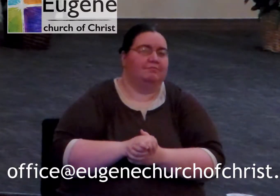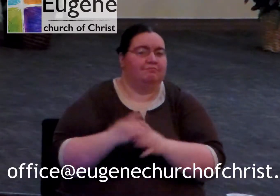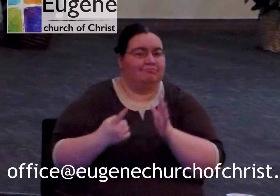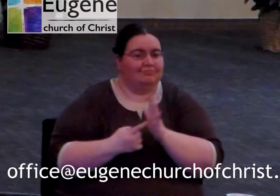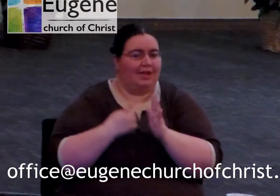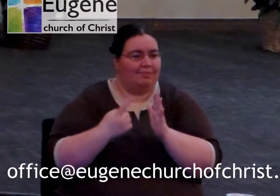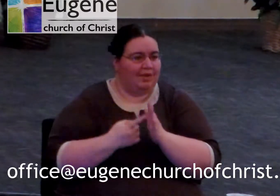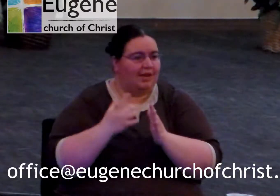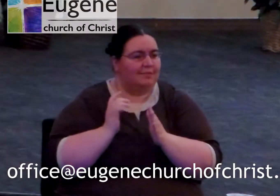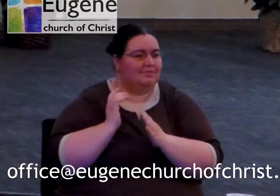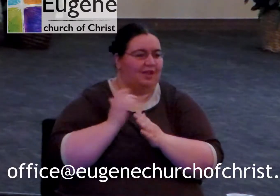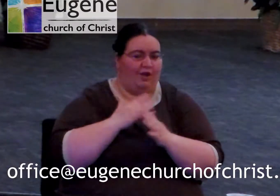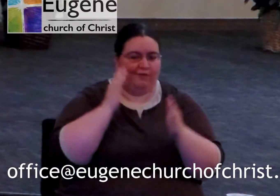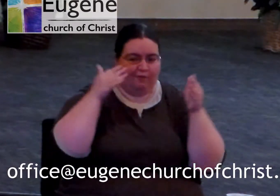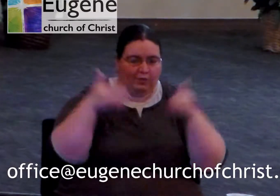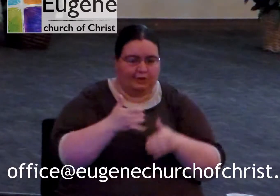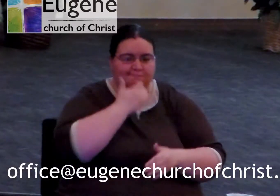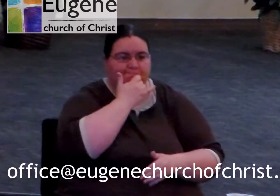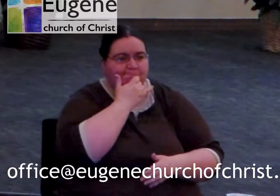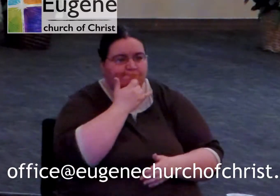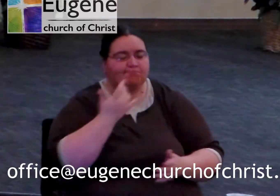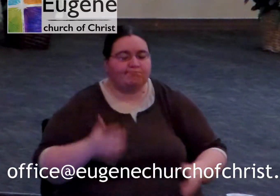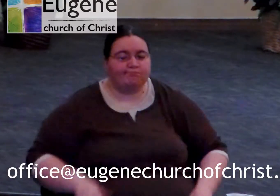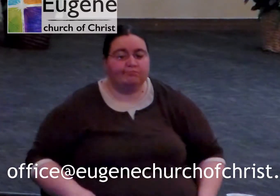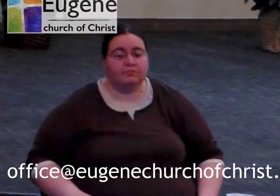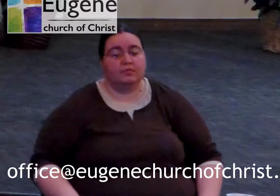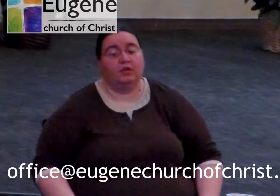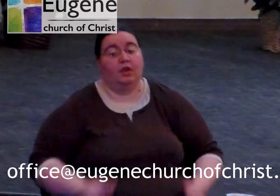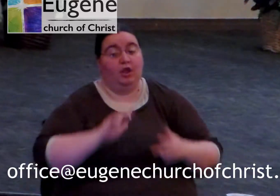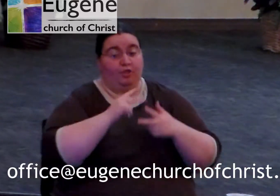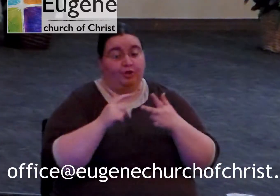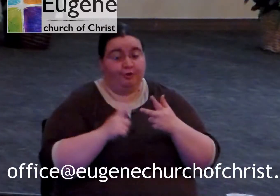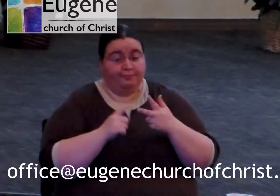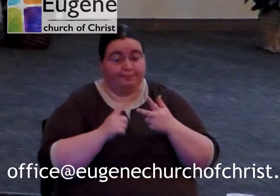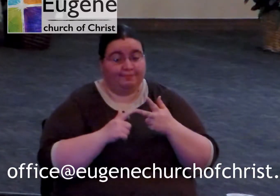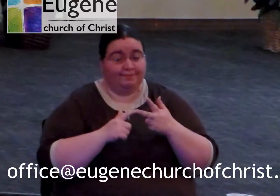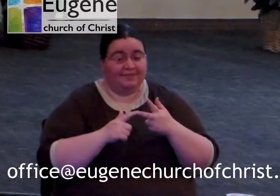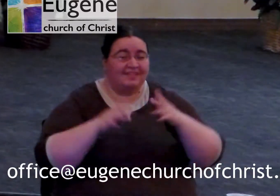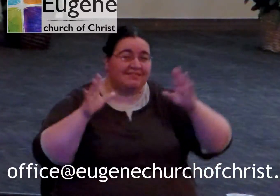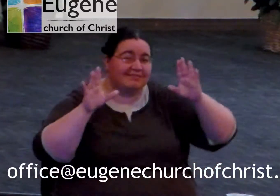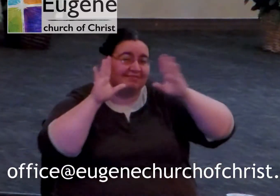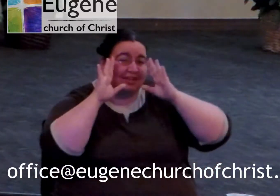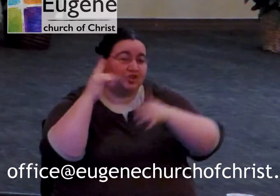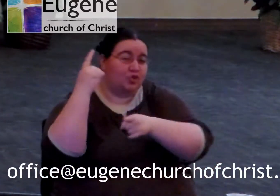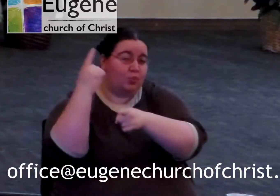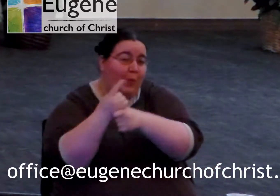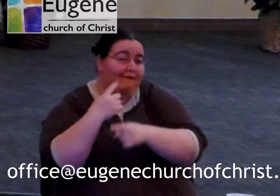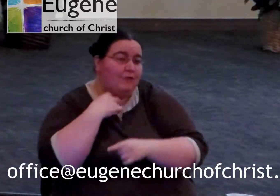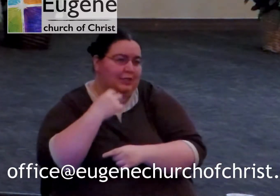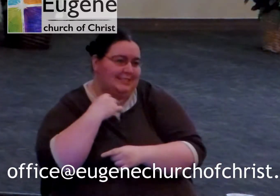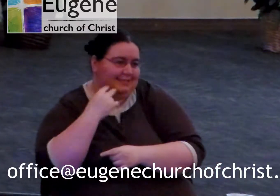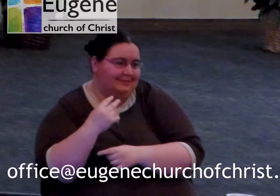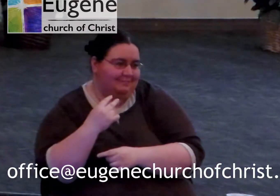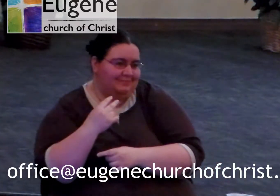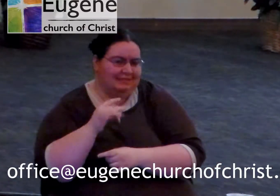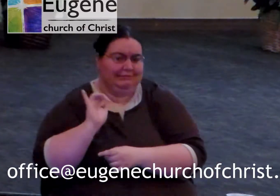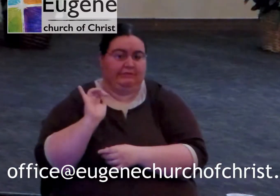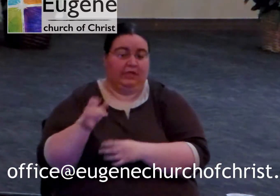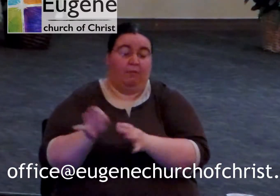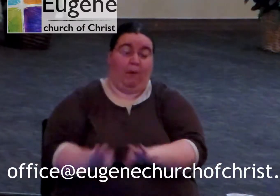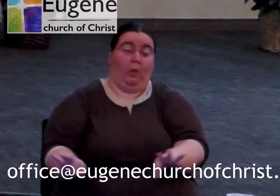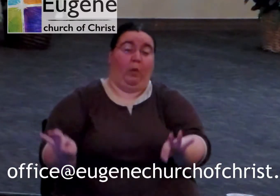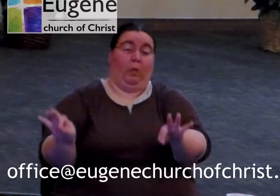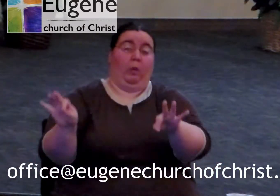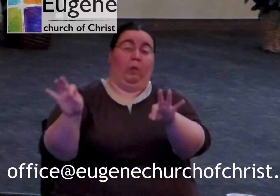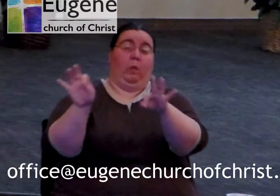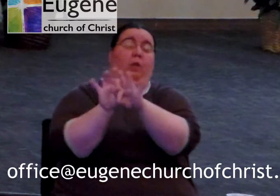mind. Then the third one, listening to the right voices. Now this one is pretty huge. In fact, it's so huge I thought I might use a